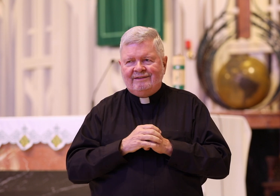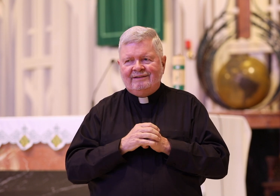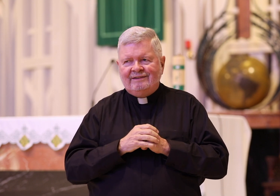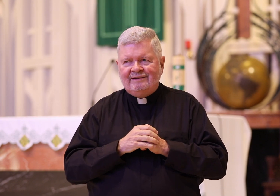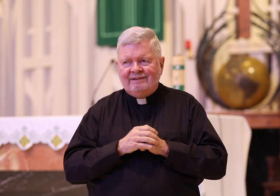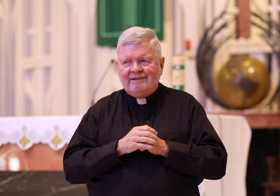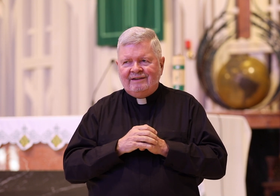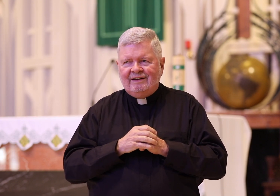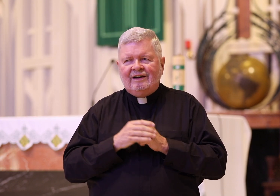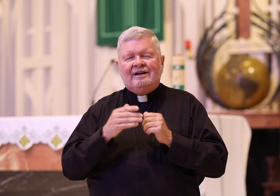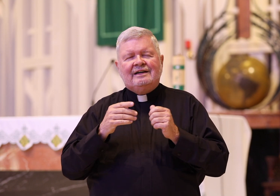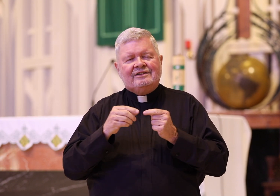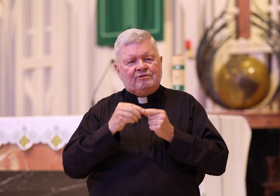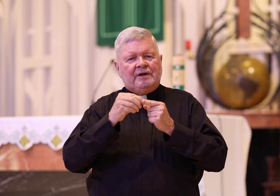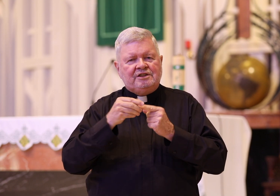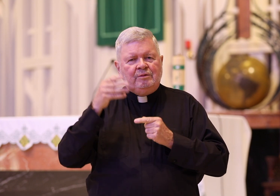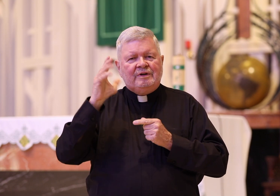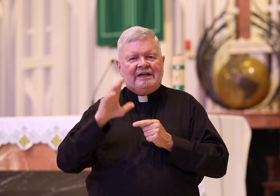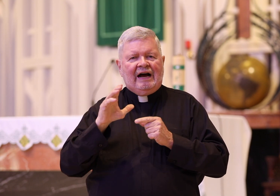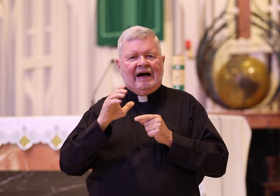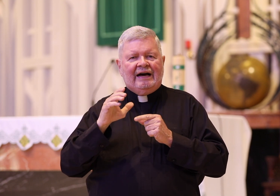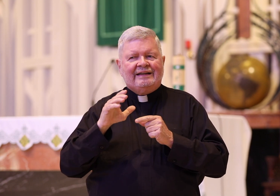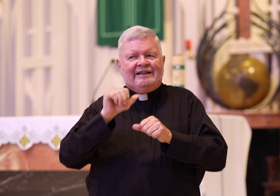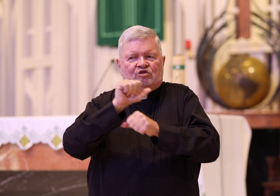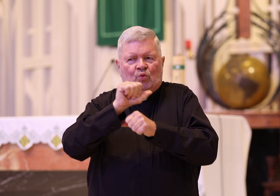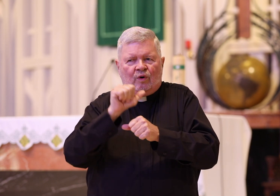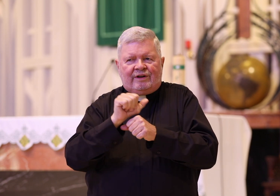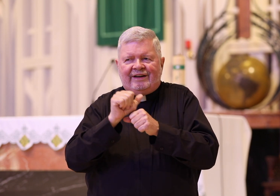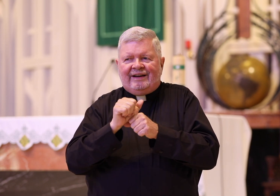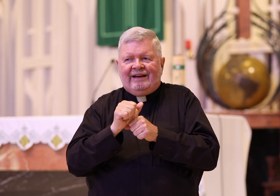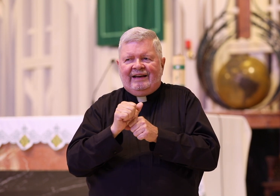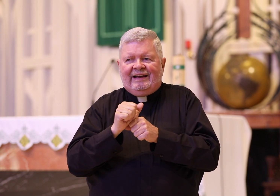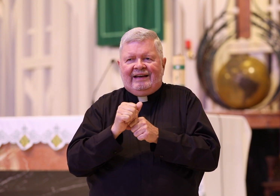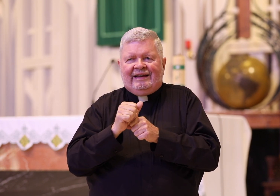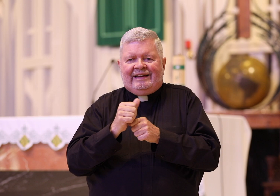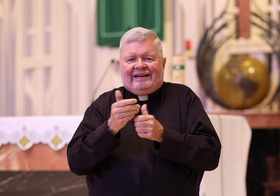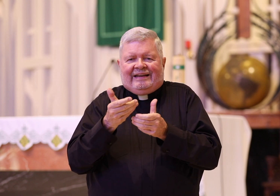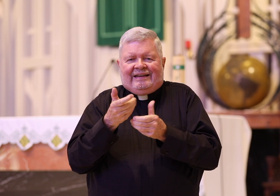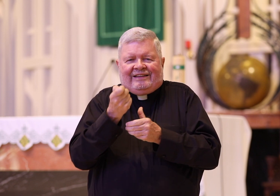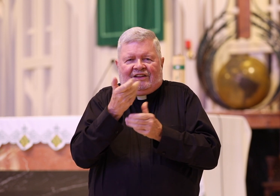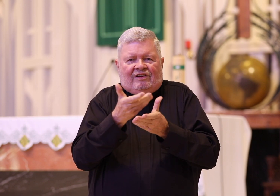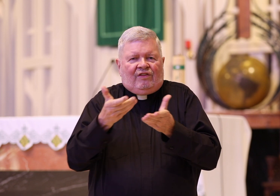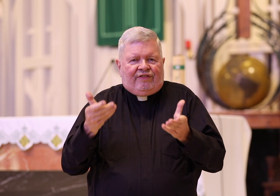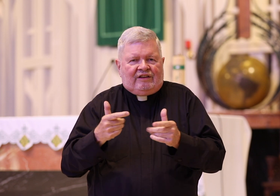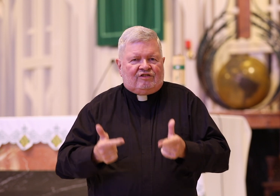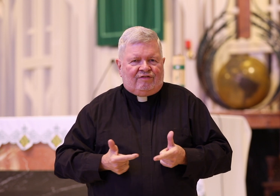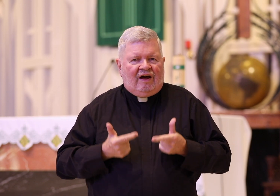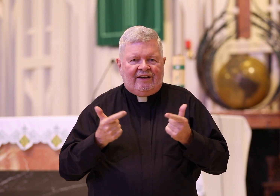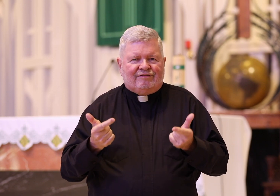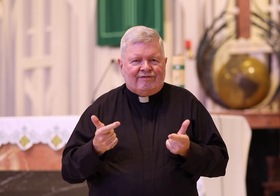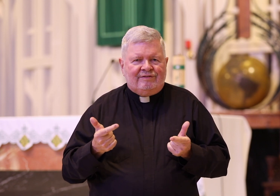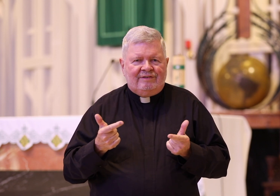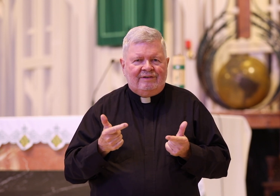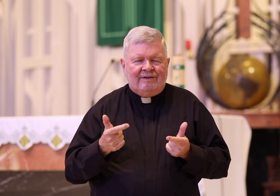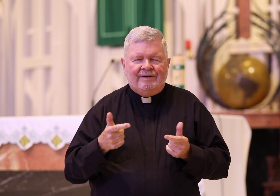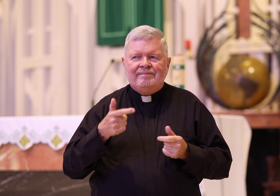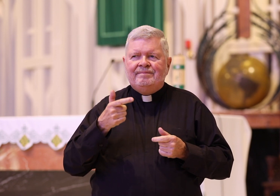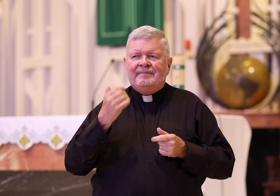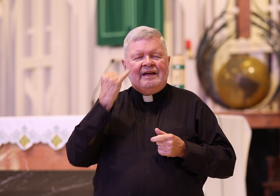especially when God is working in the little things of life.